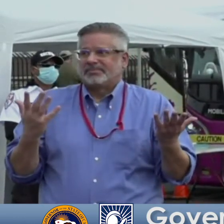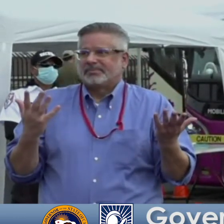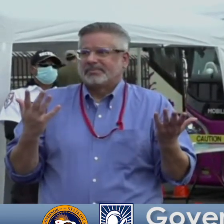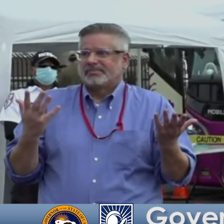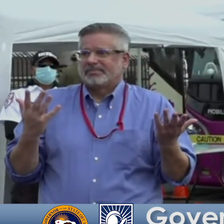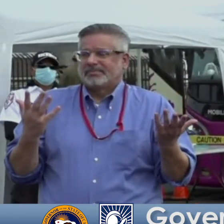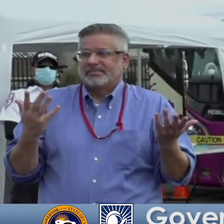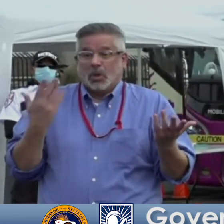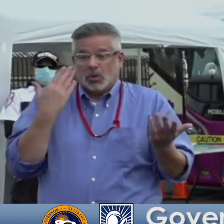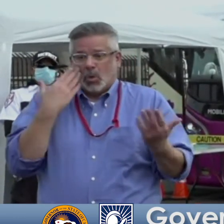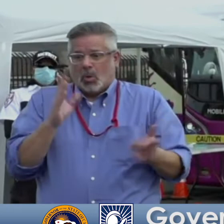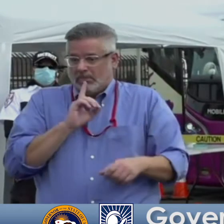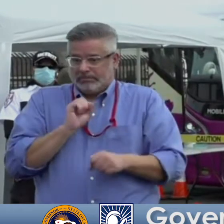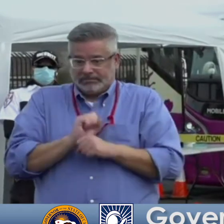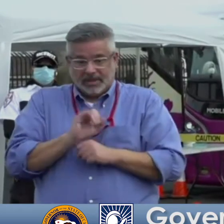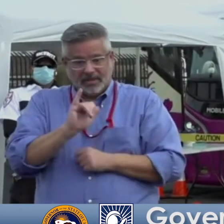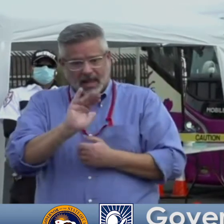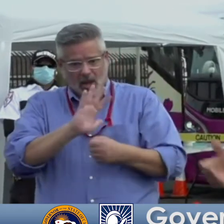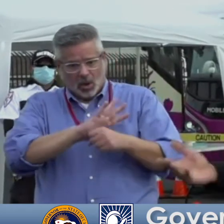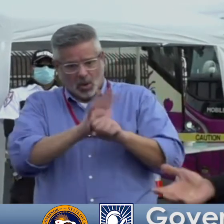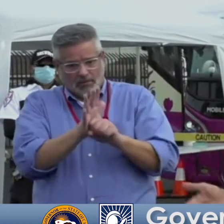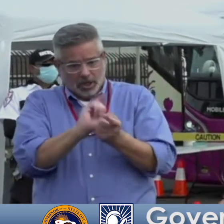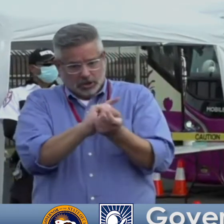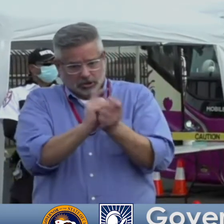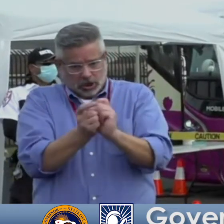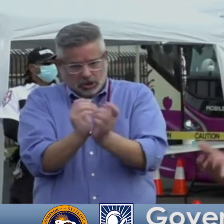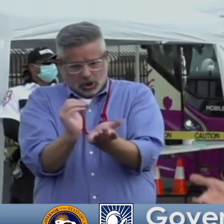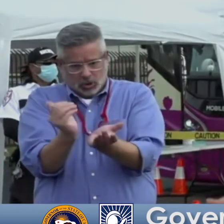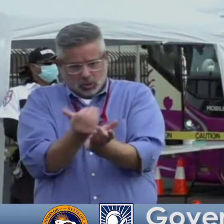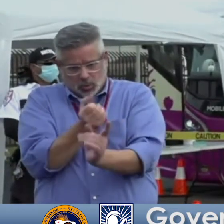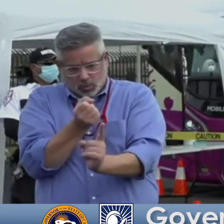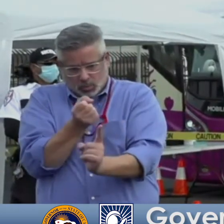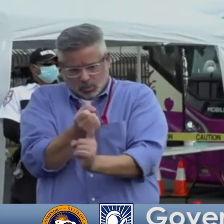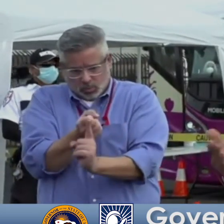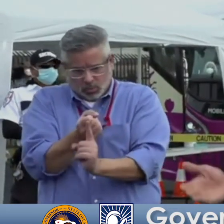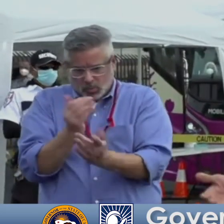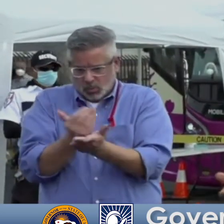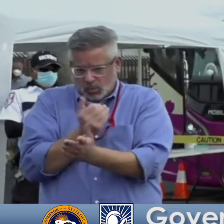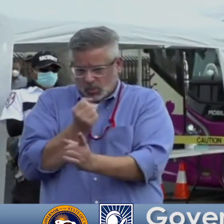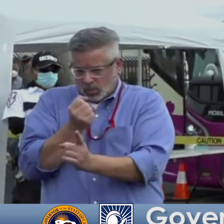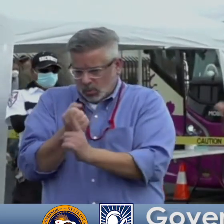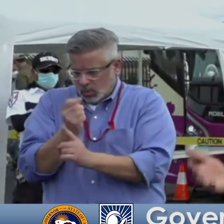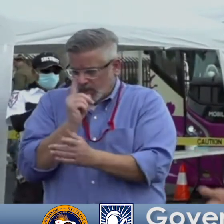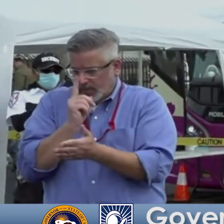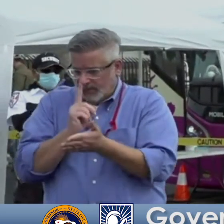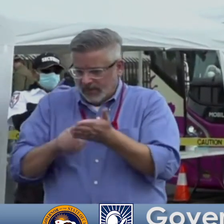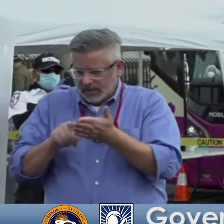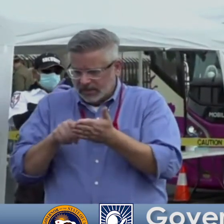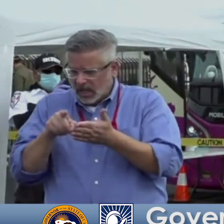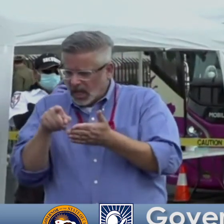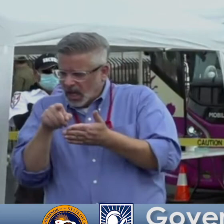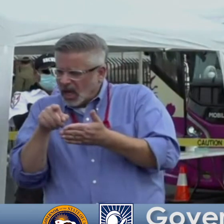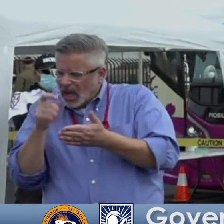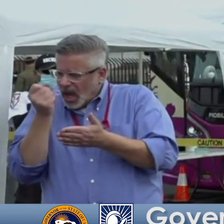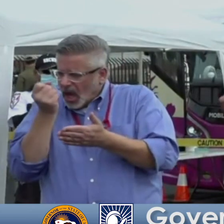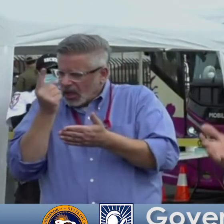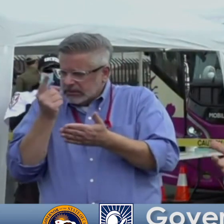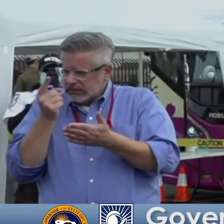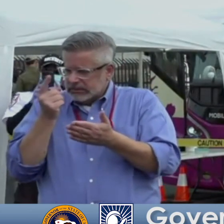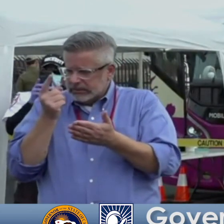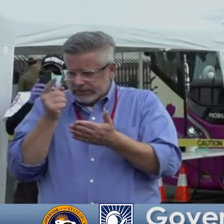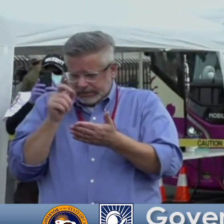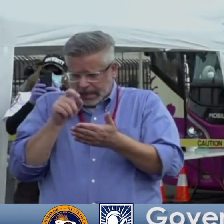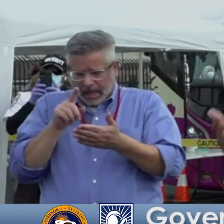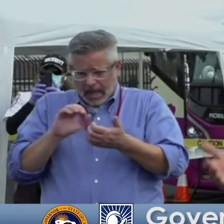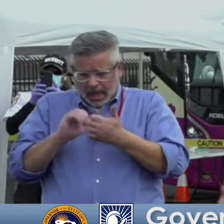it's going to take. With new variants every single month that we're investigating and looking at, trying to understand how they